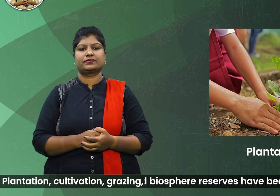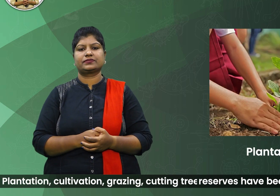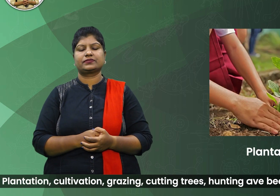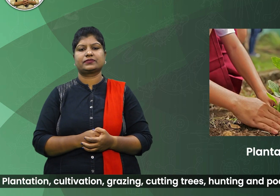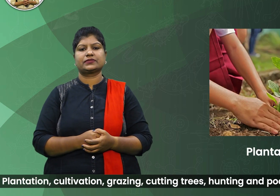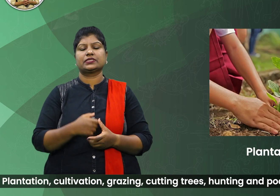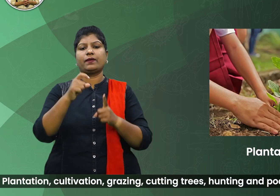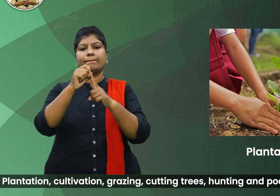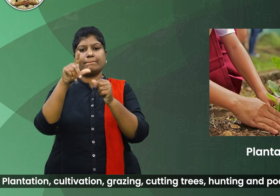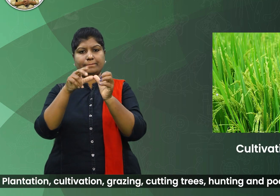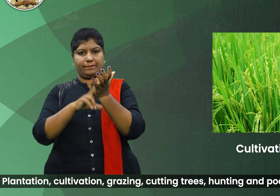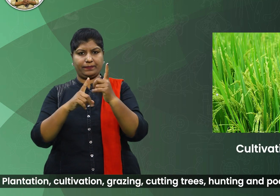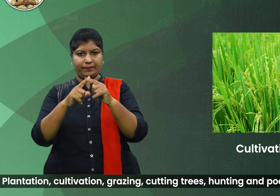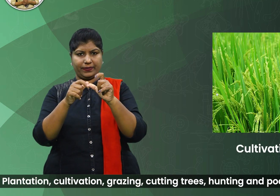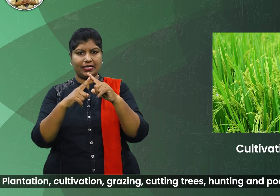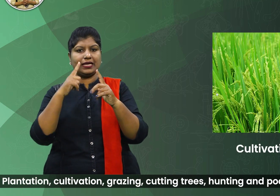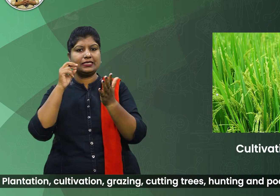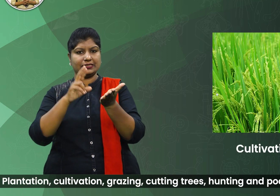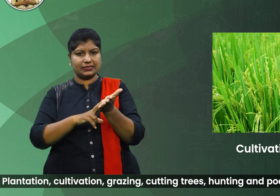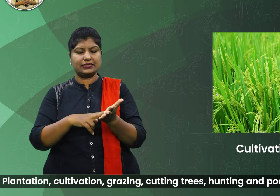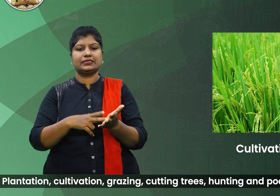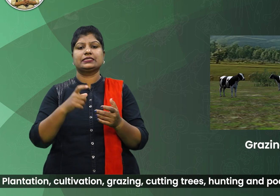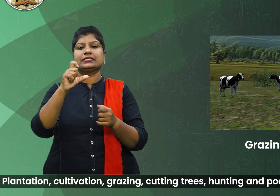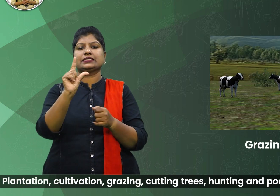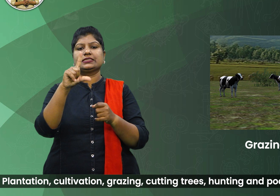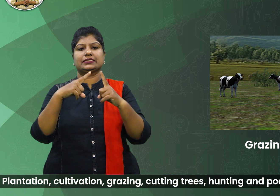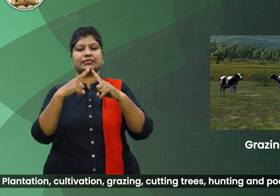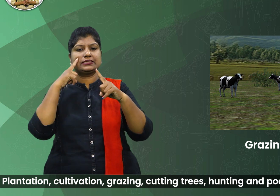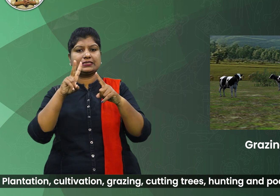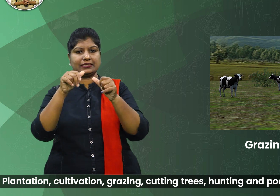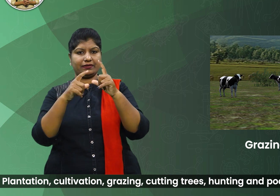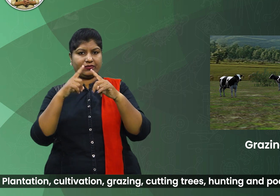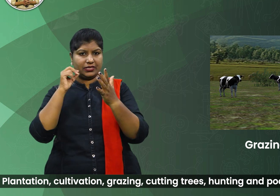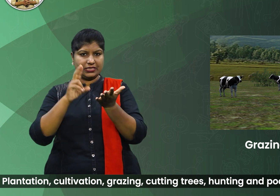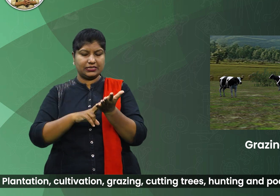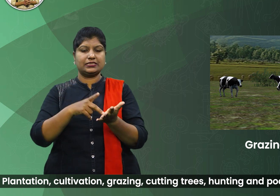Plantation, Cultivation, Grazing,